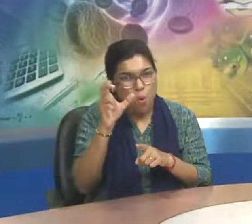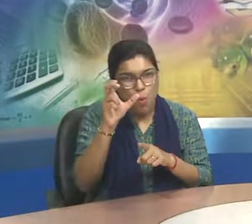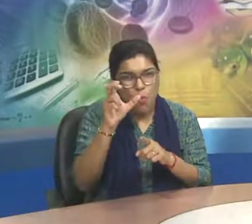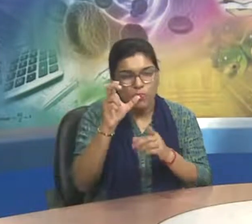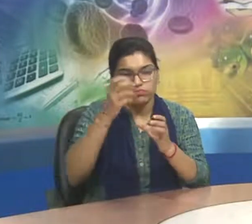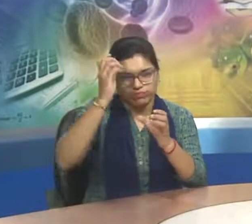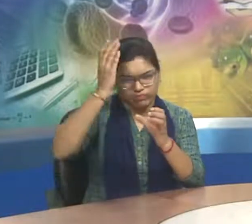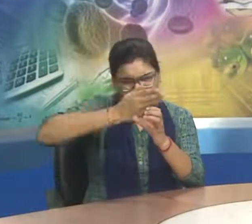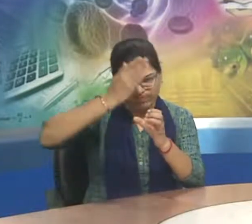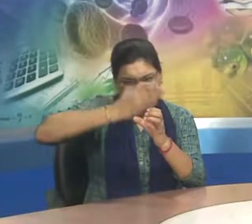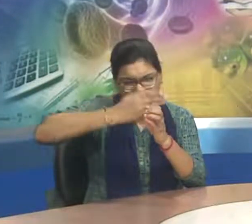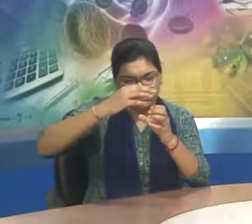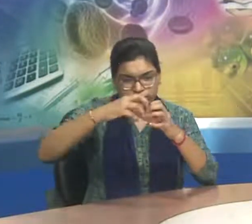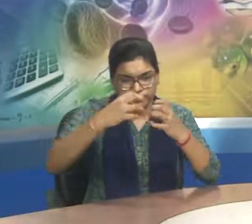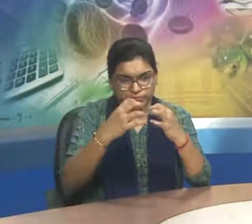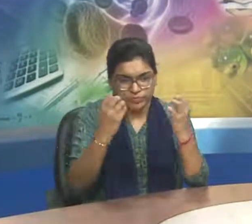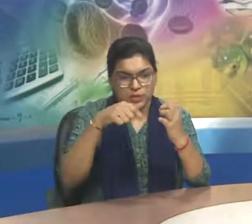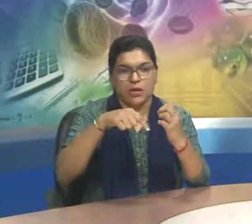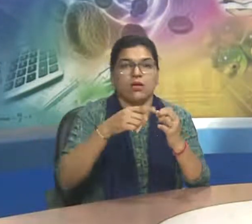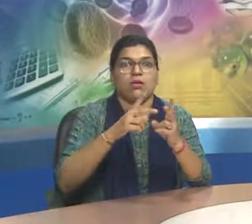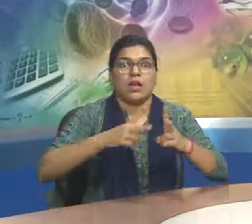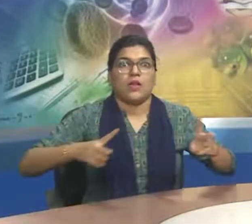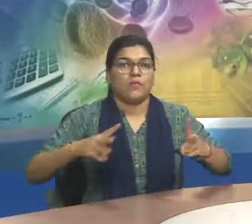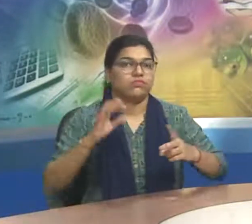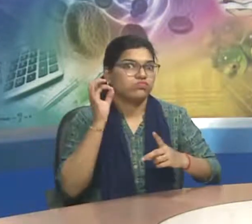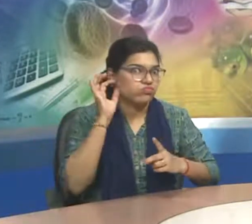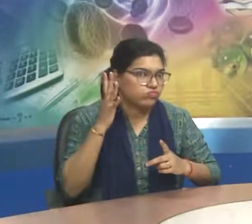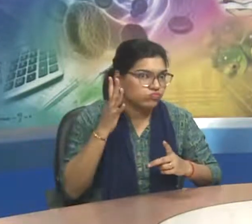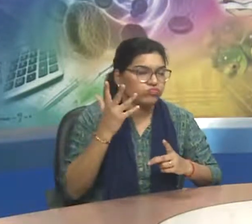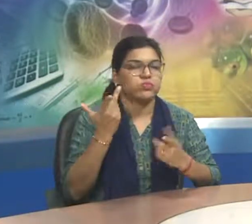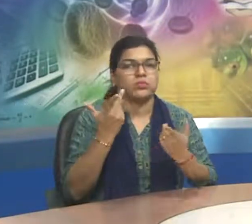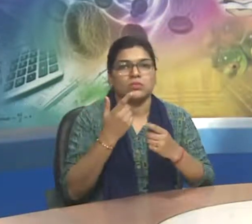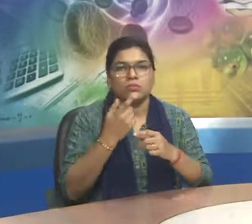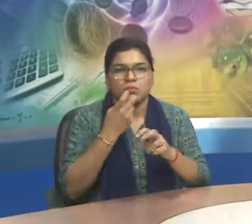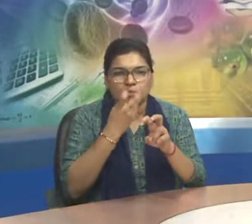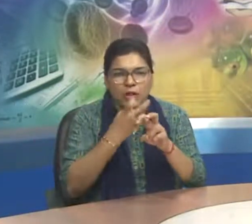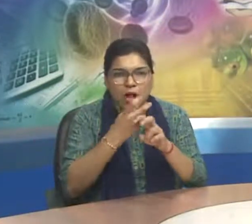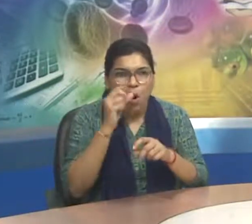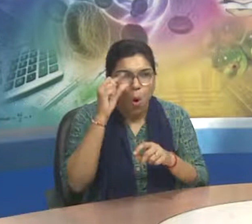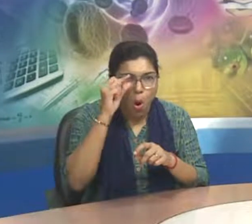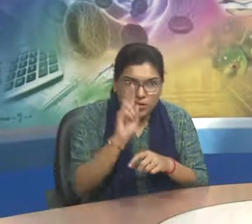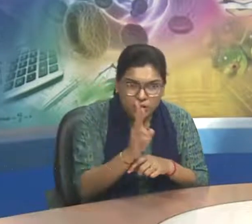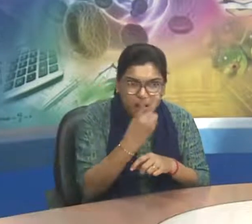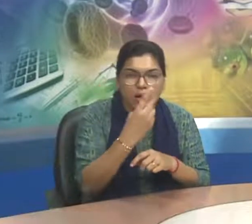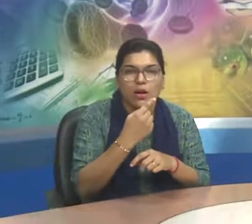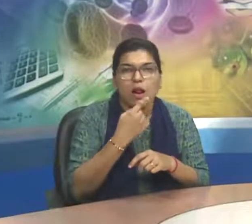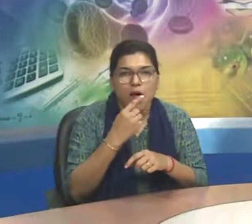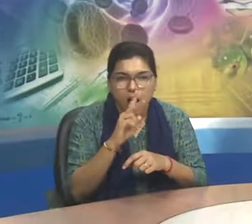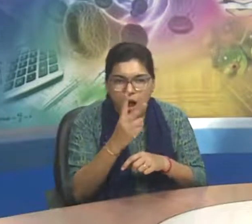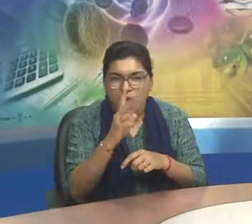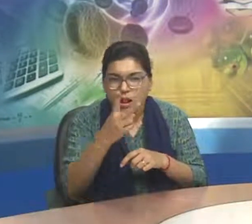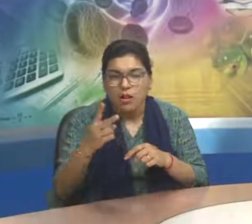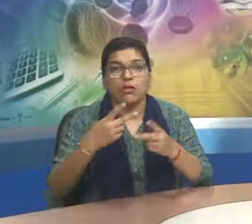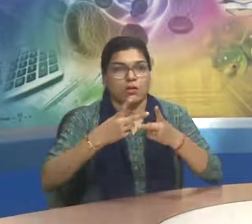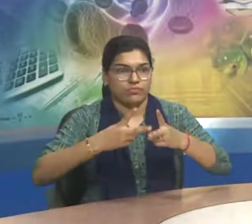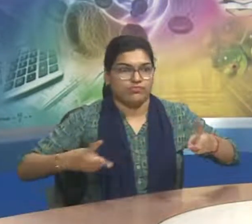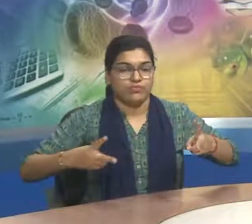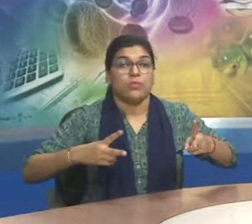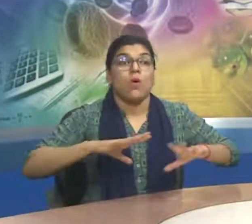all these are the physical things which we can see and we can touch. So